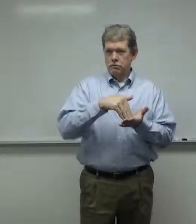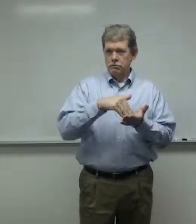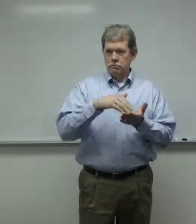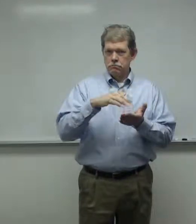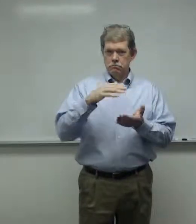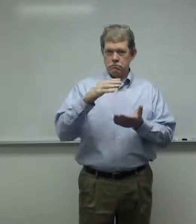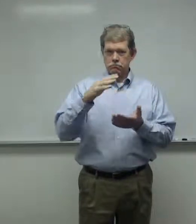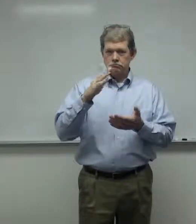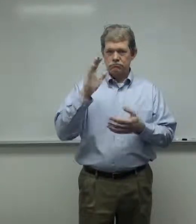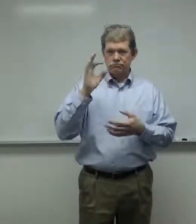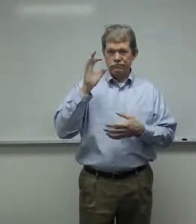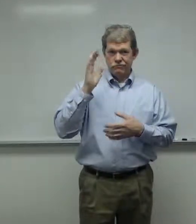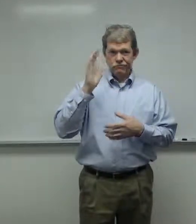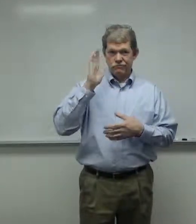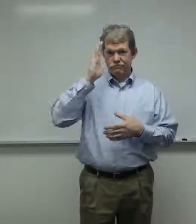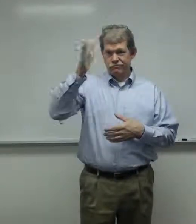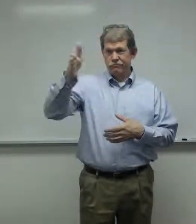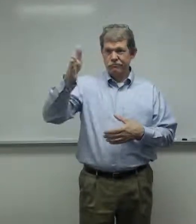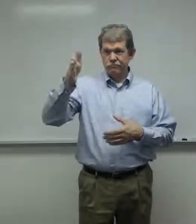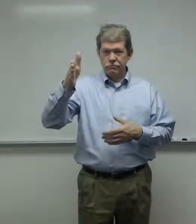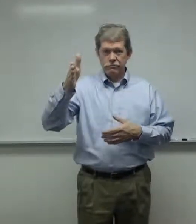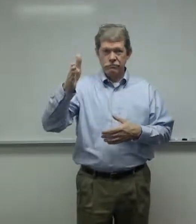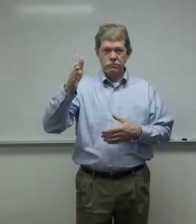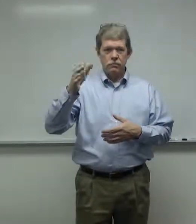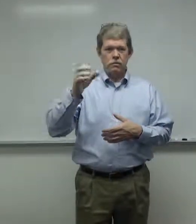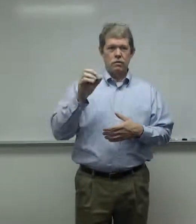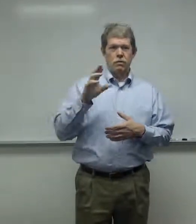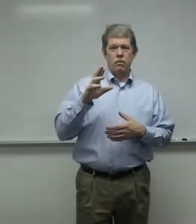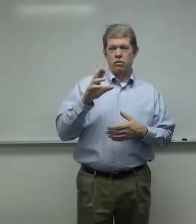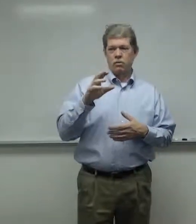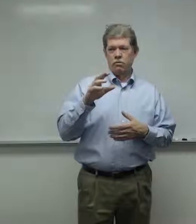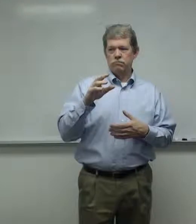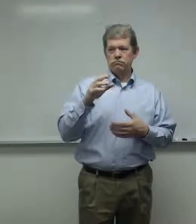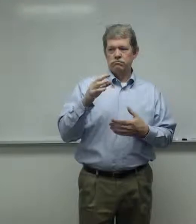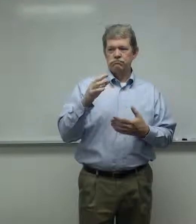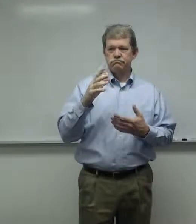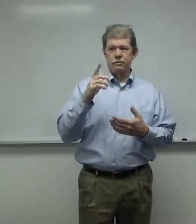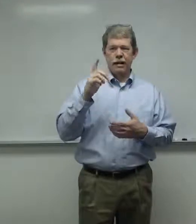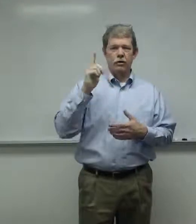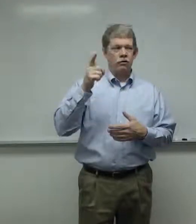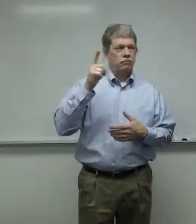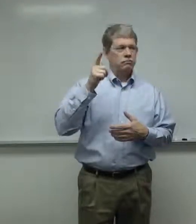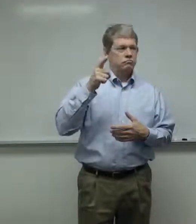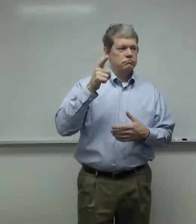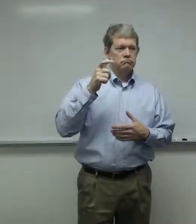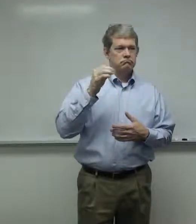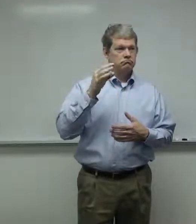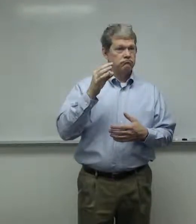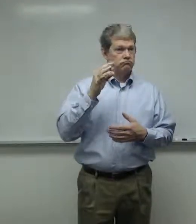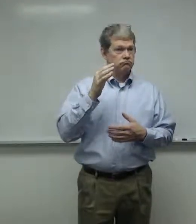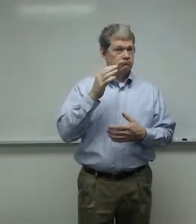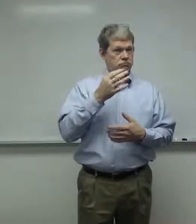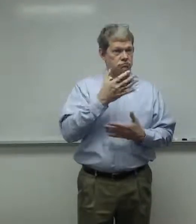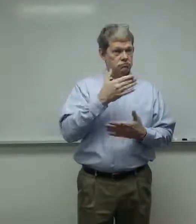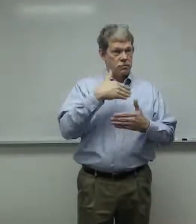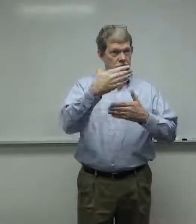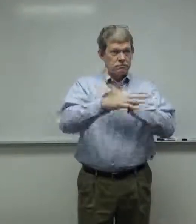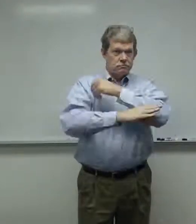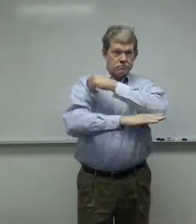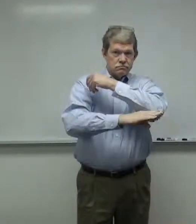Would you like to continue sign language classes in the future, or at a later date?